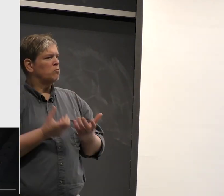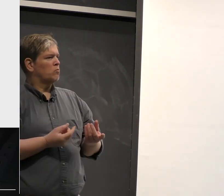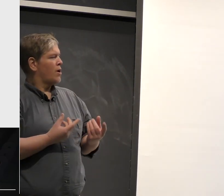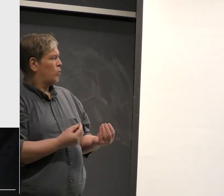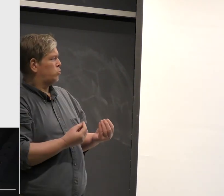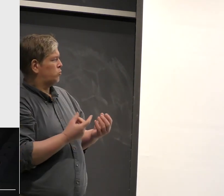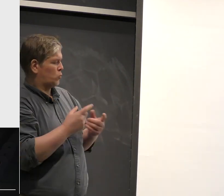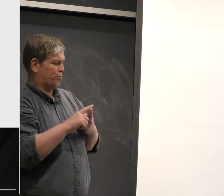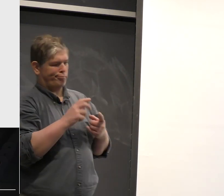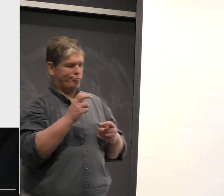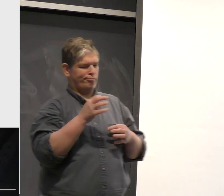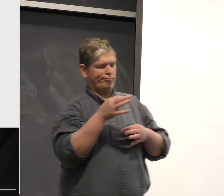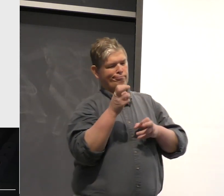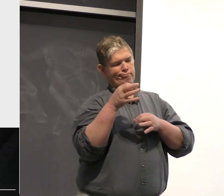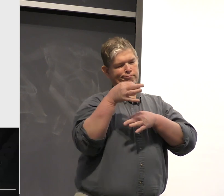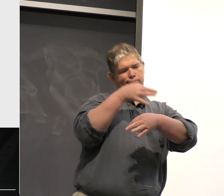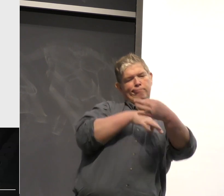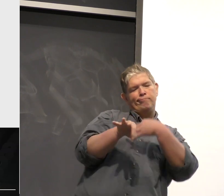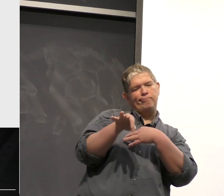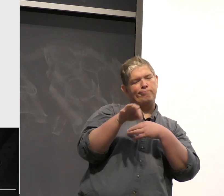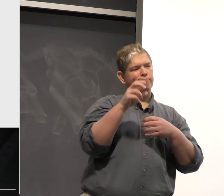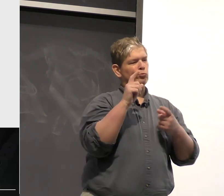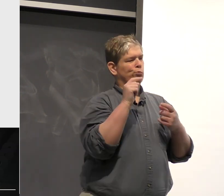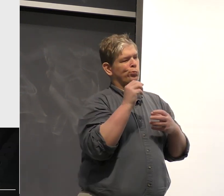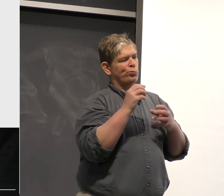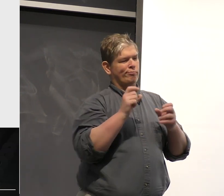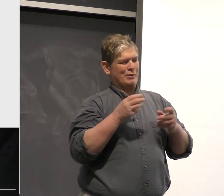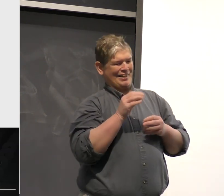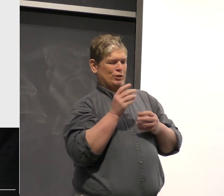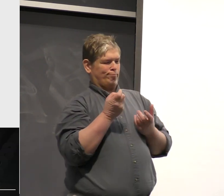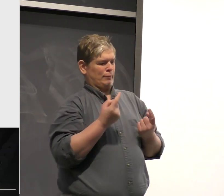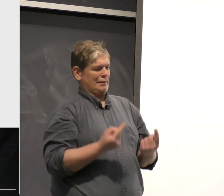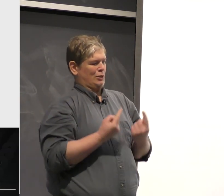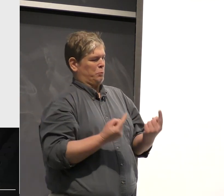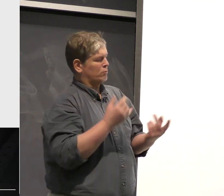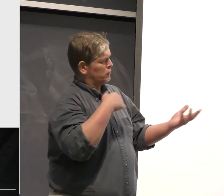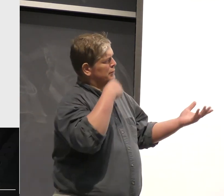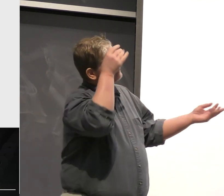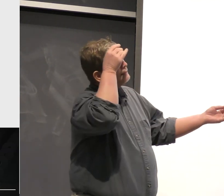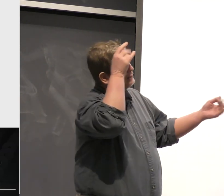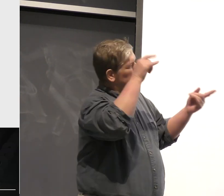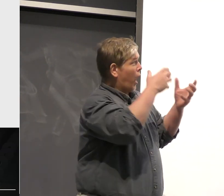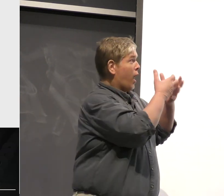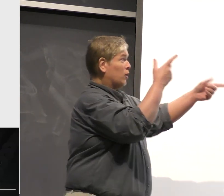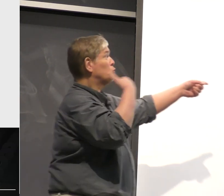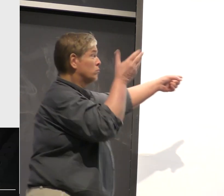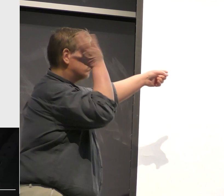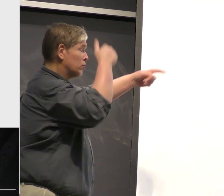closing, how does that happen? How do we replace that? There's got to be something. I mean, you